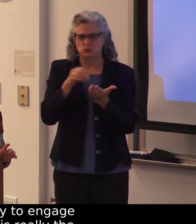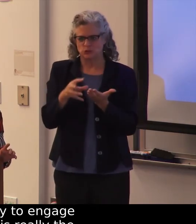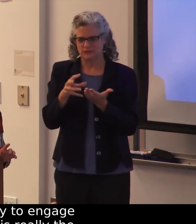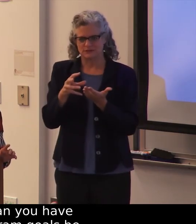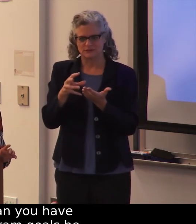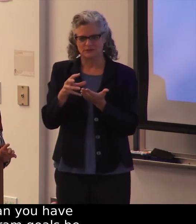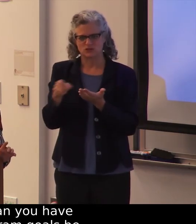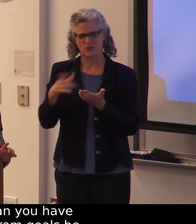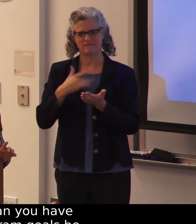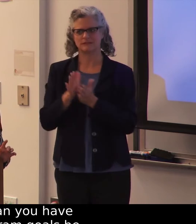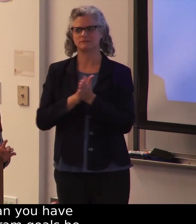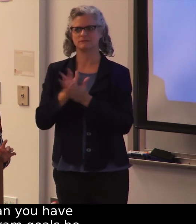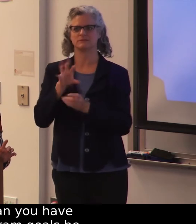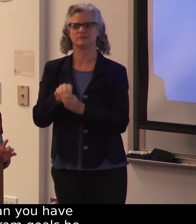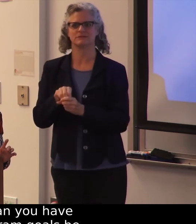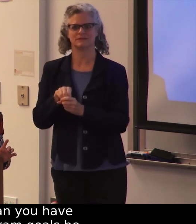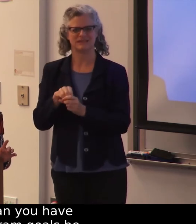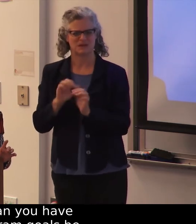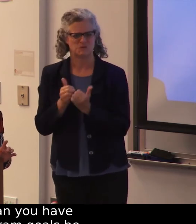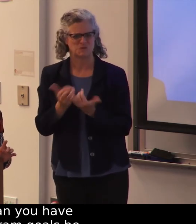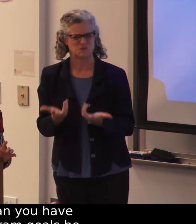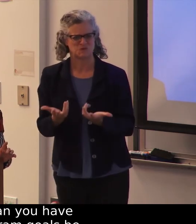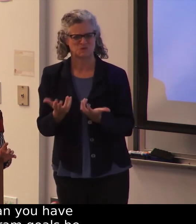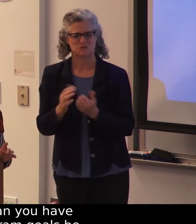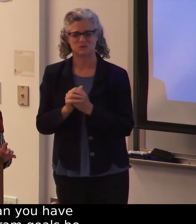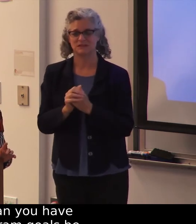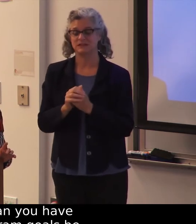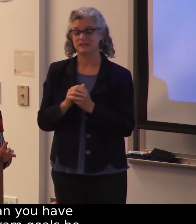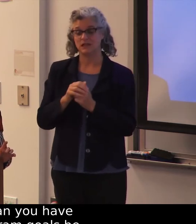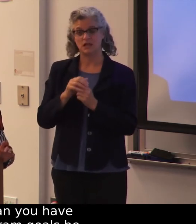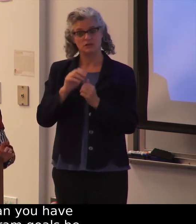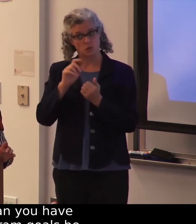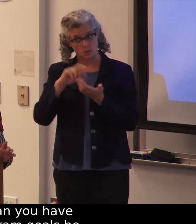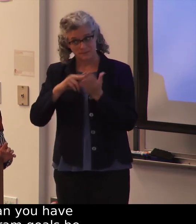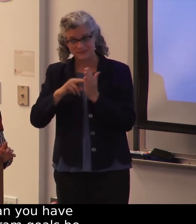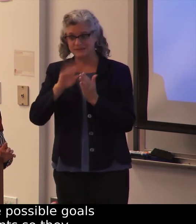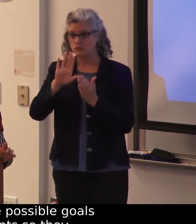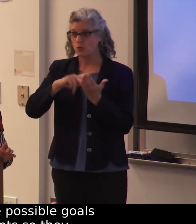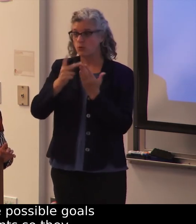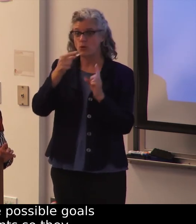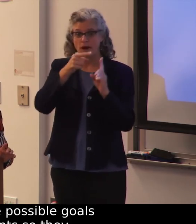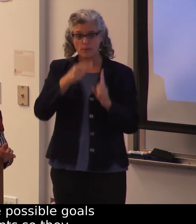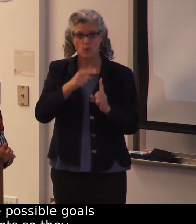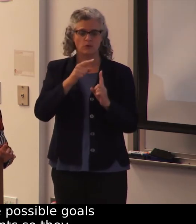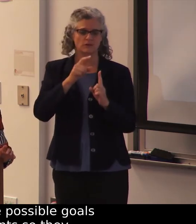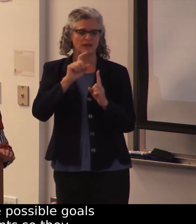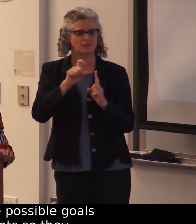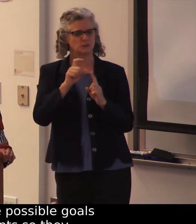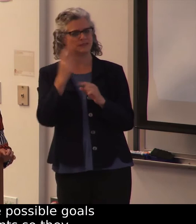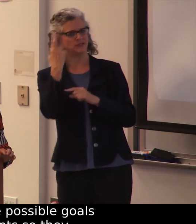you engage them? Can you have your program goals be realistic, respond to